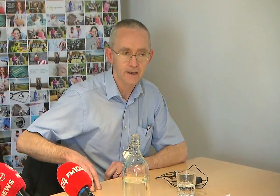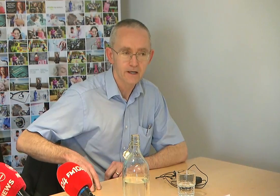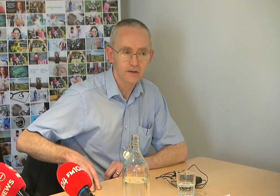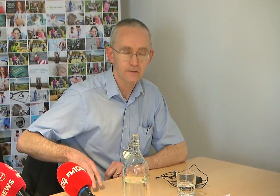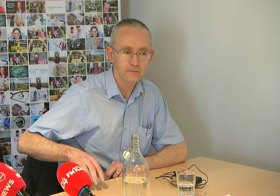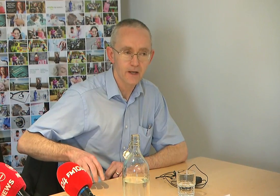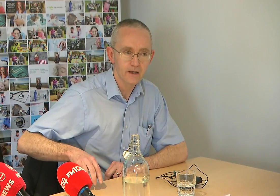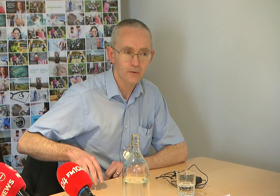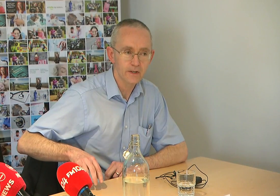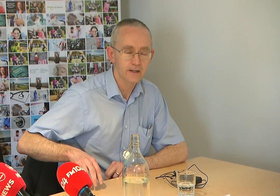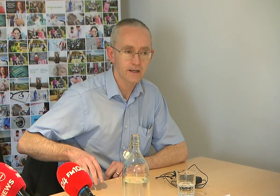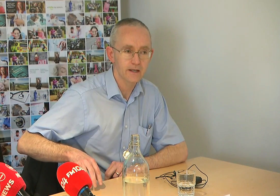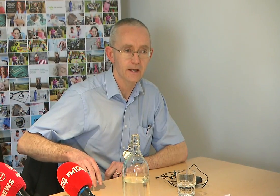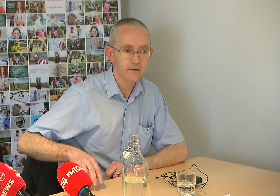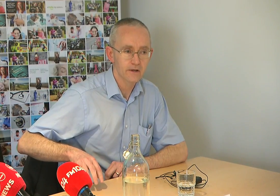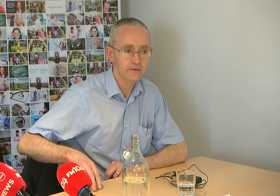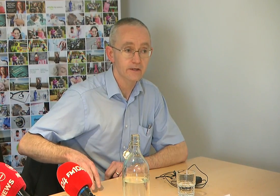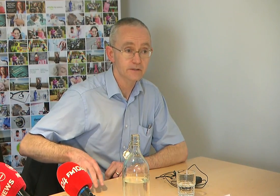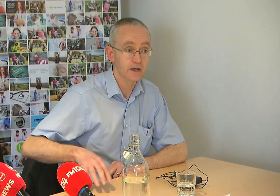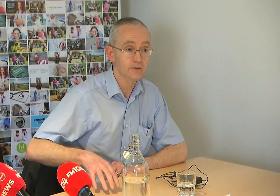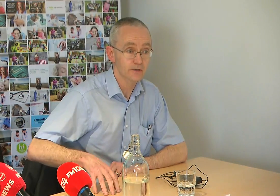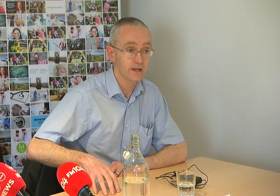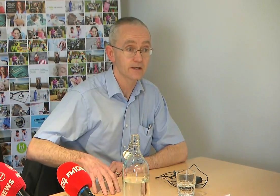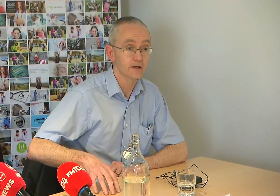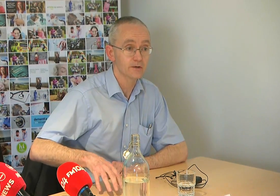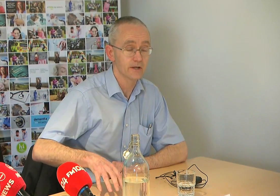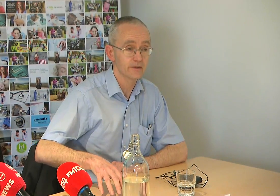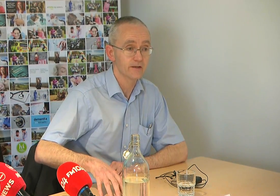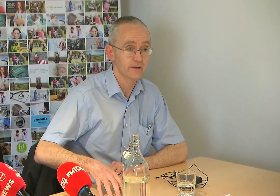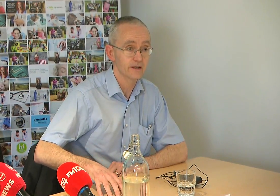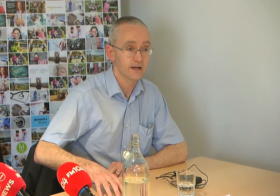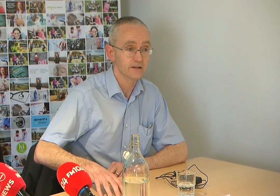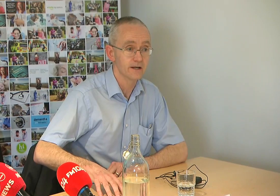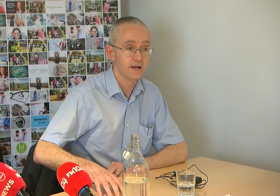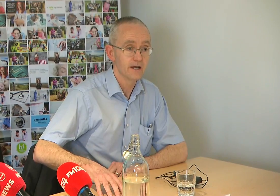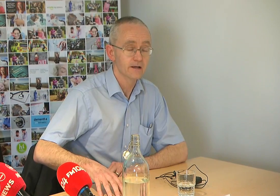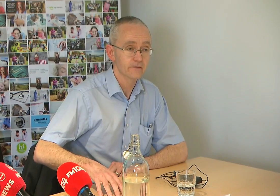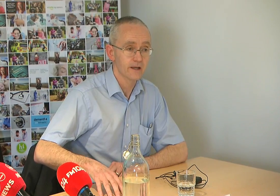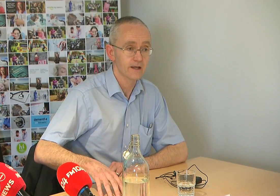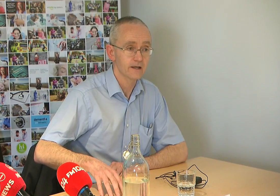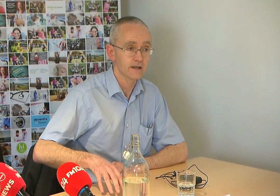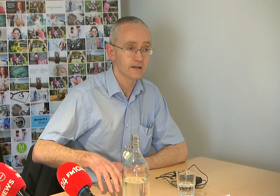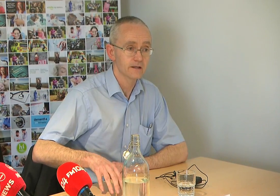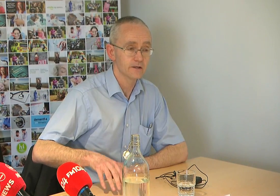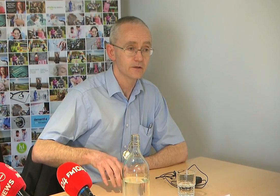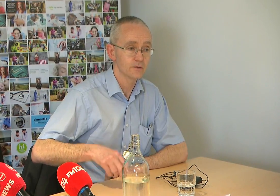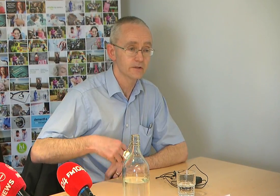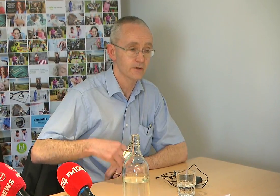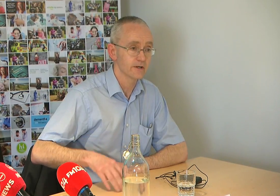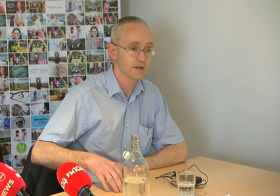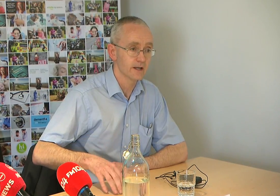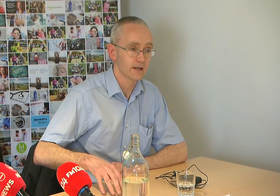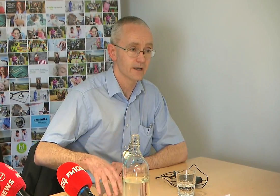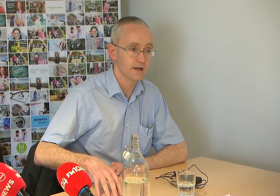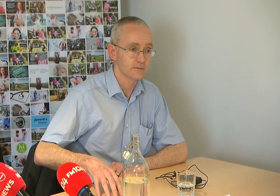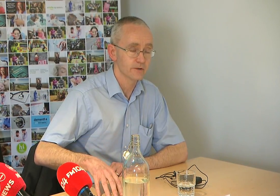Doke, go will Dini Sasta, Chak Kunkin, Kun Antastal of Lapa, August Dolgus